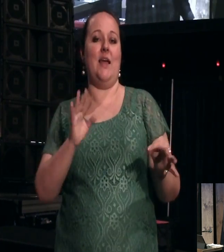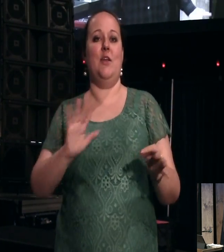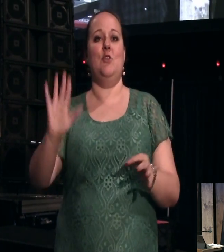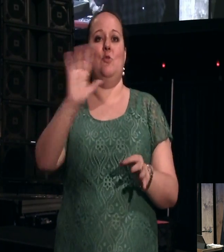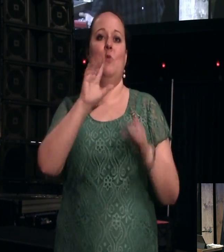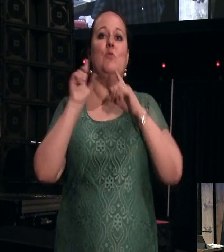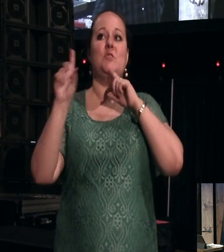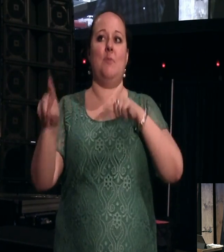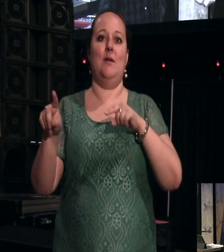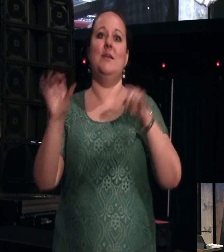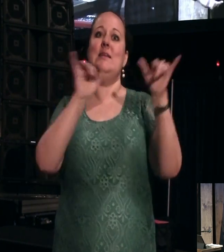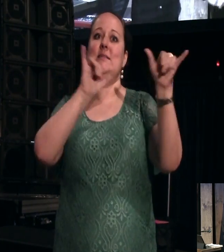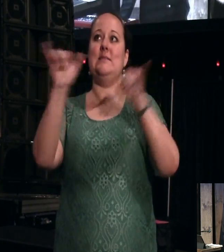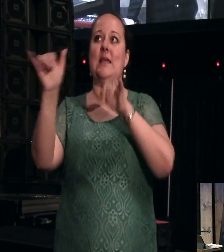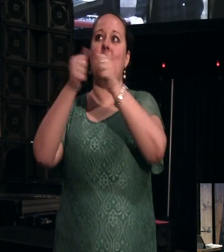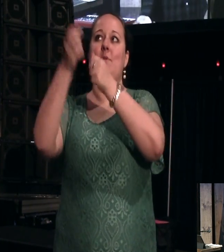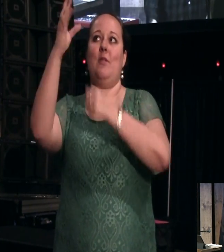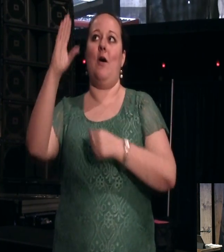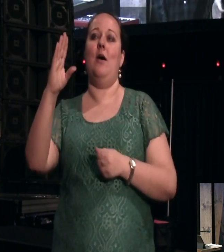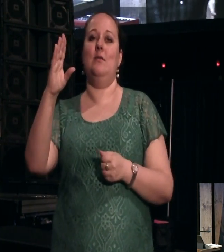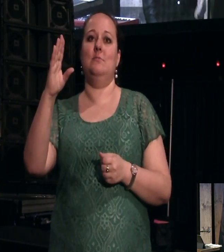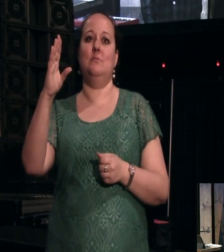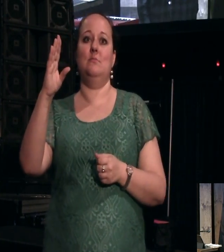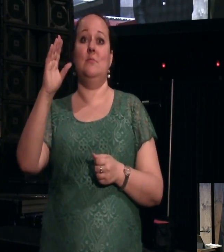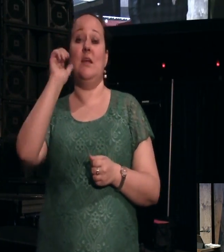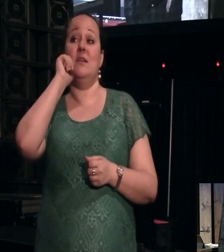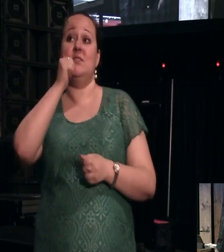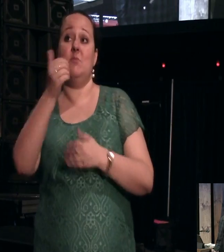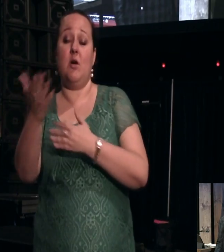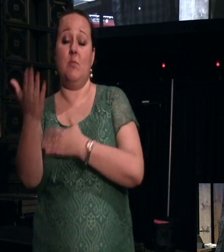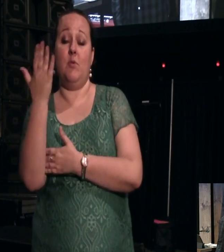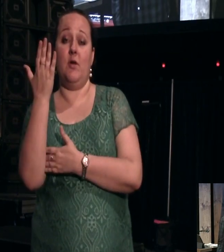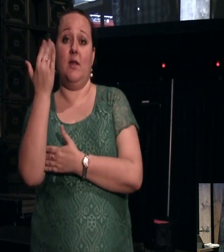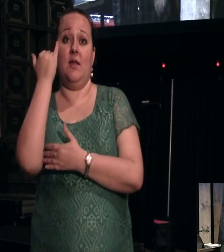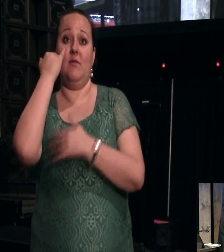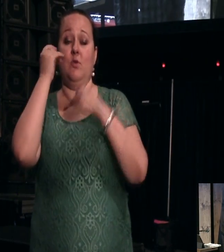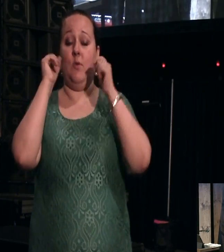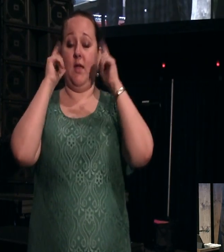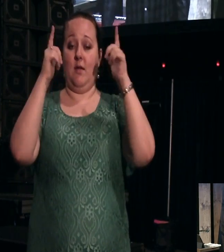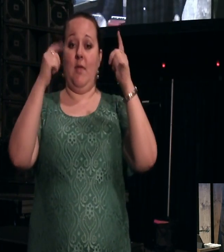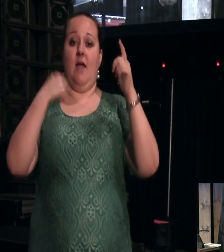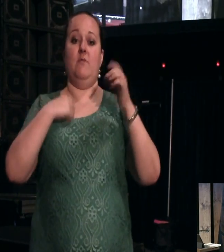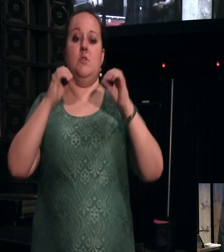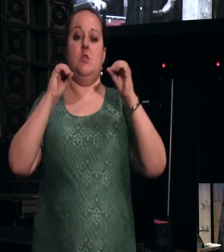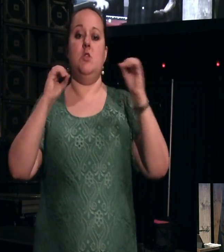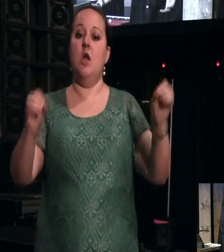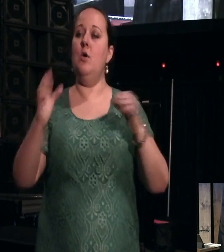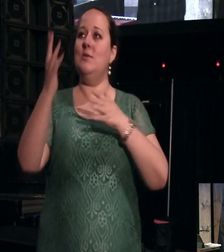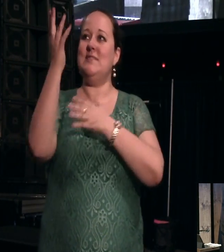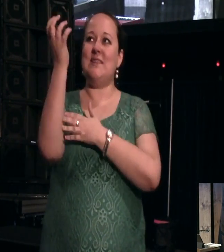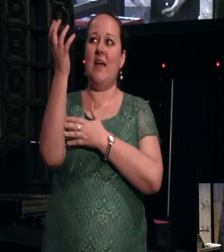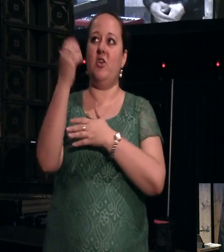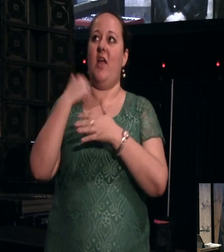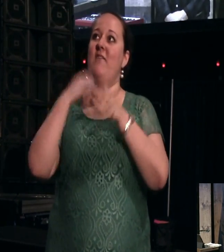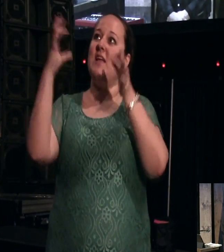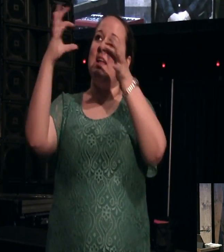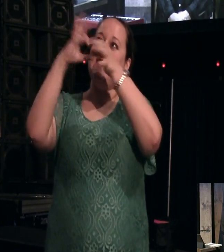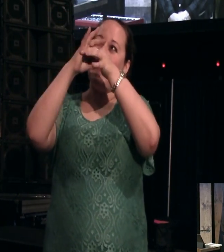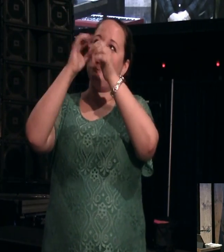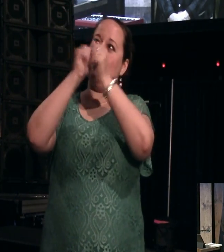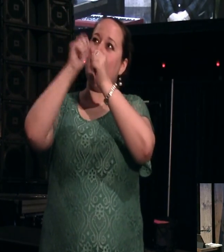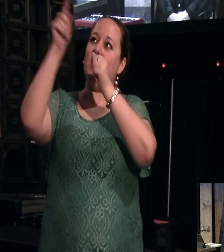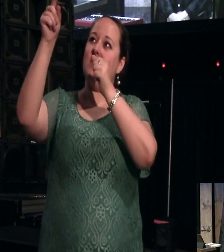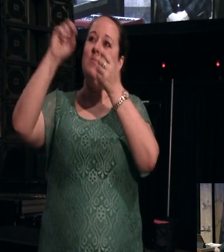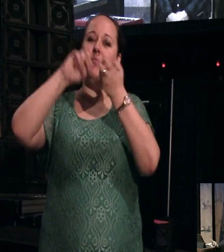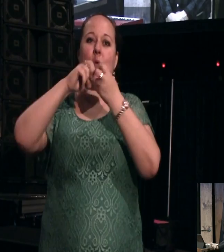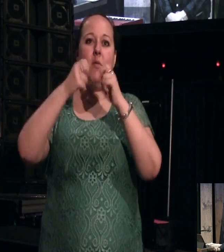So your view of someone will determine your response to that person. The same is true with God. So tomorrow morning, if you wake up and you have no